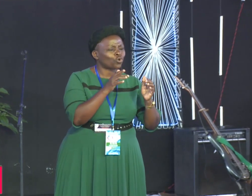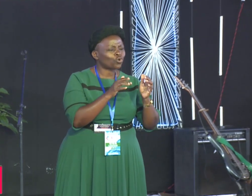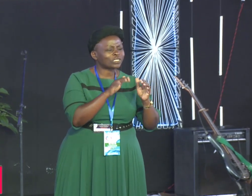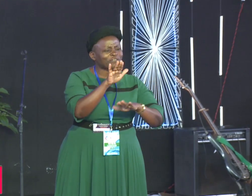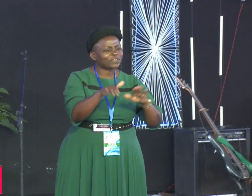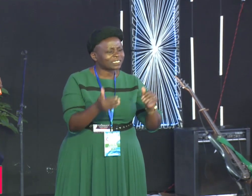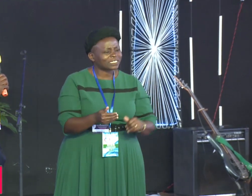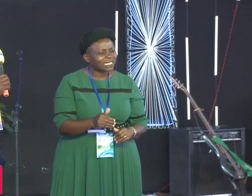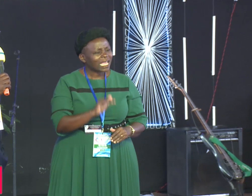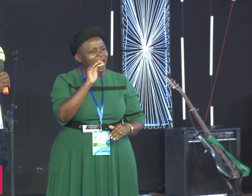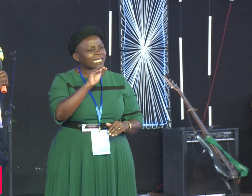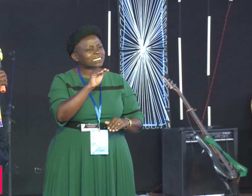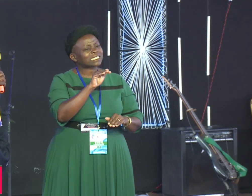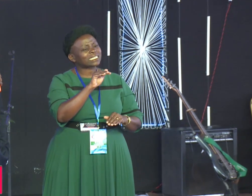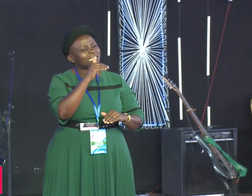your